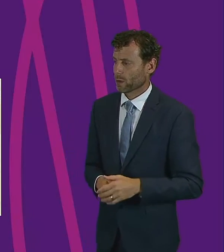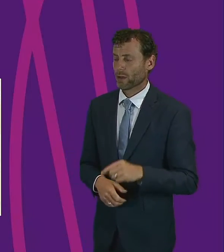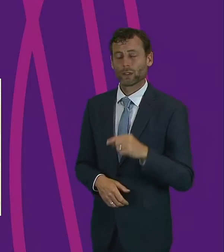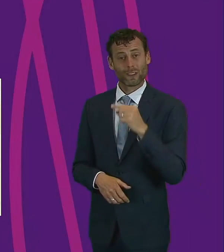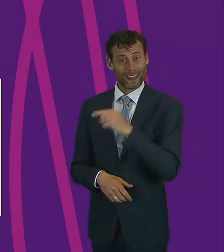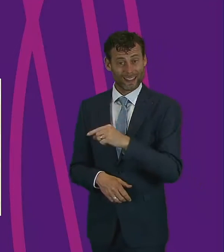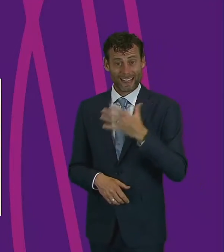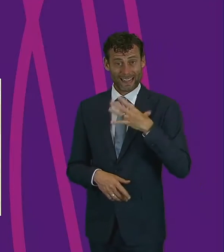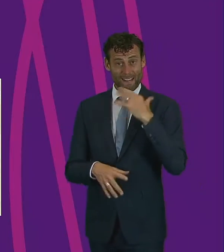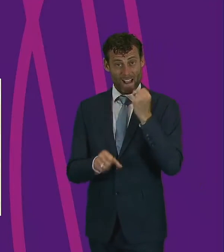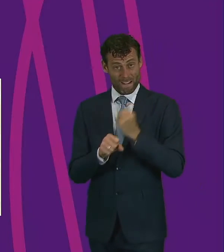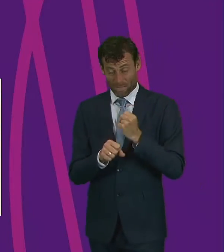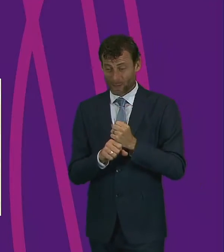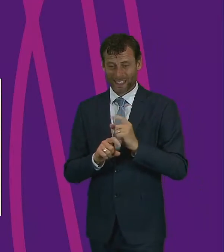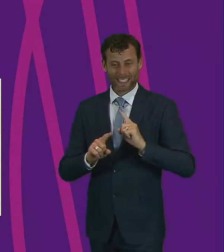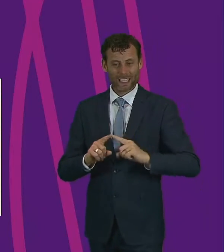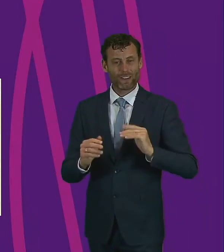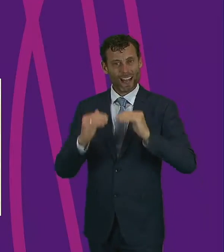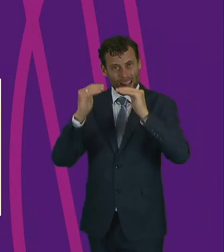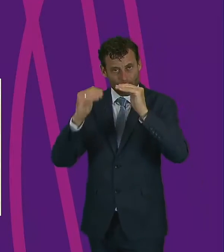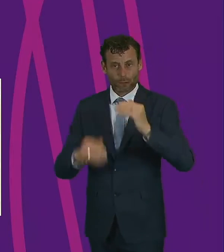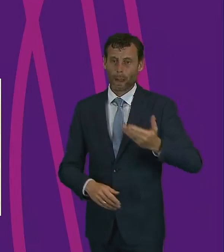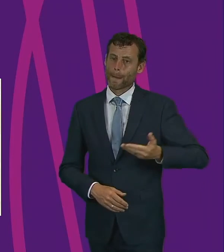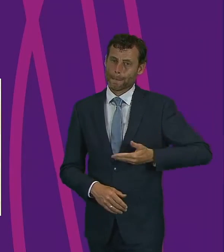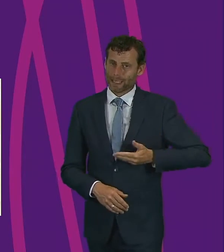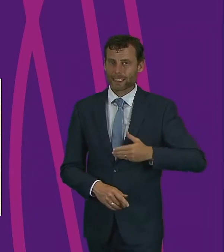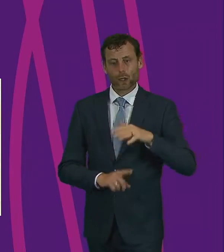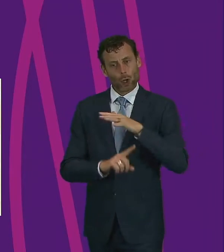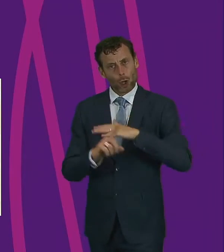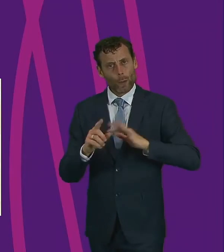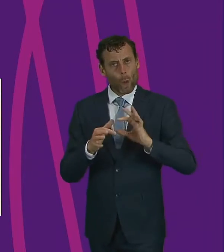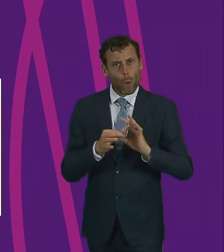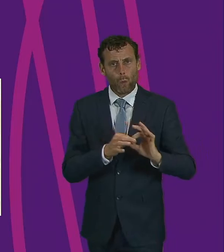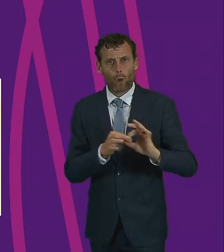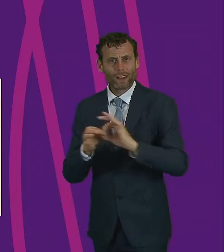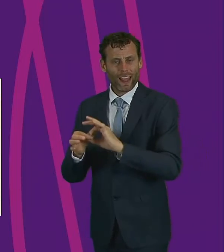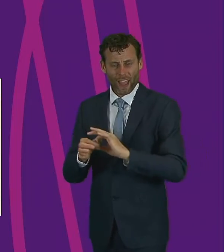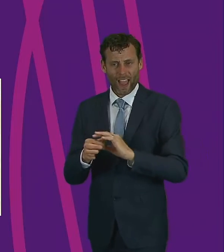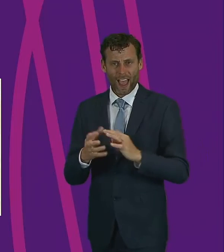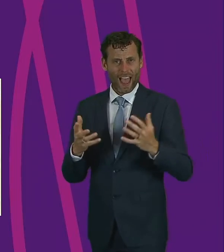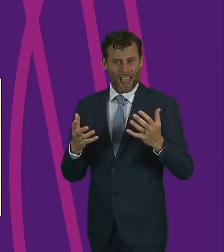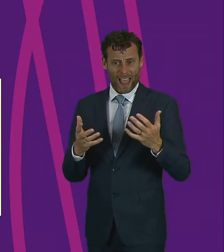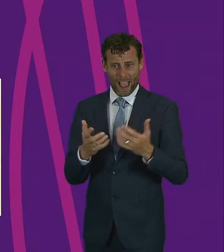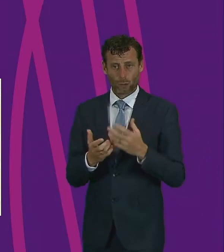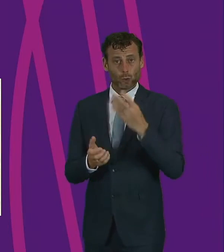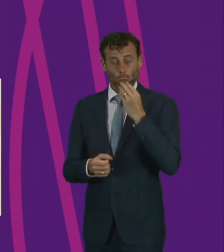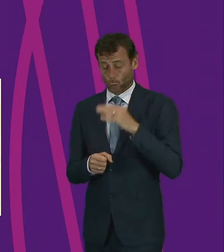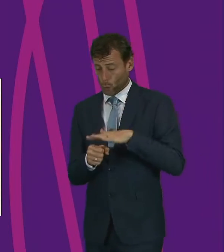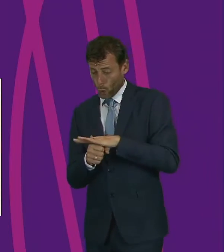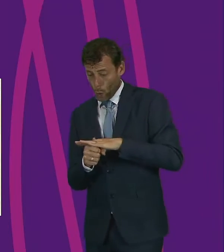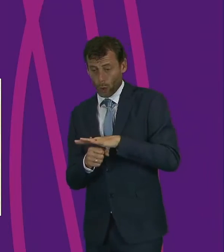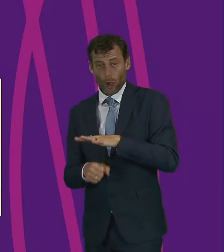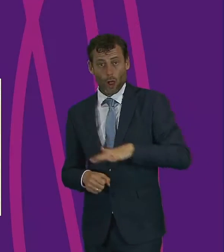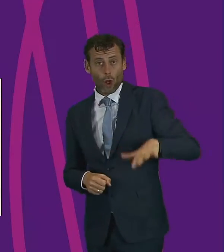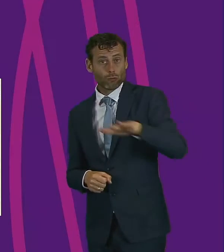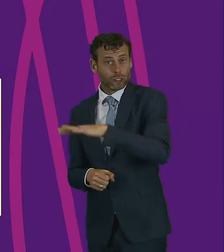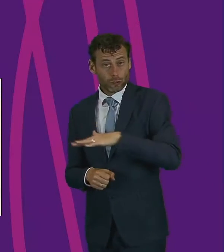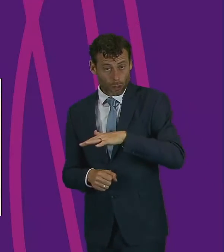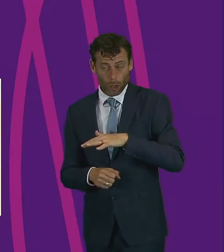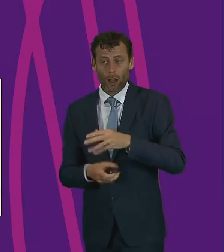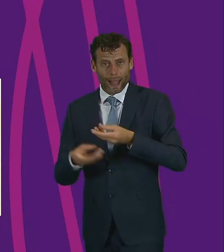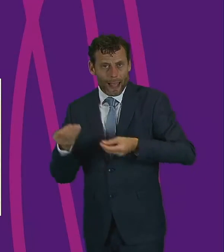levels, businesses and communities to work together to invest in and grow local and regional economies from the asset base they